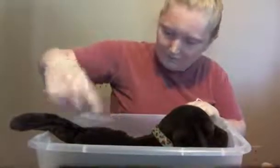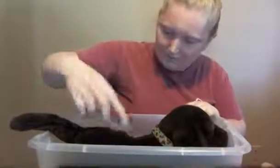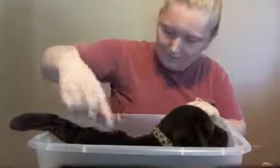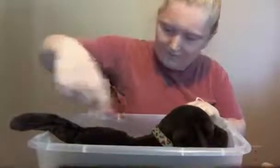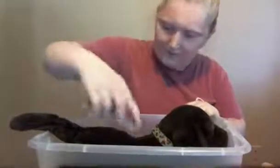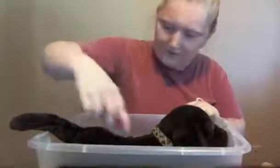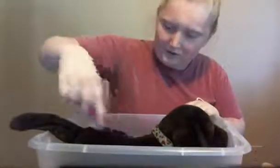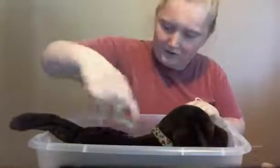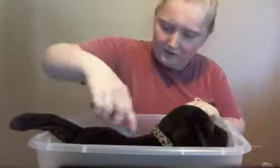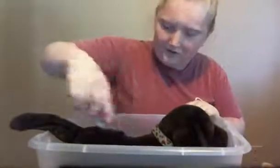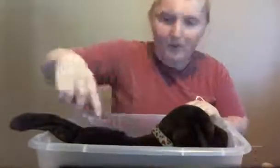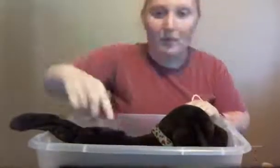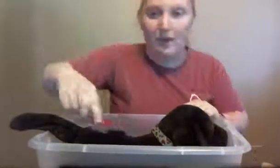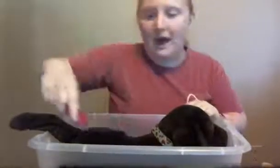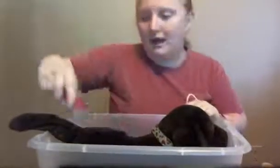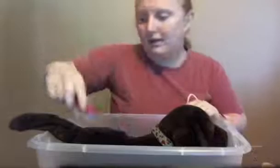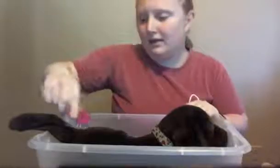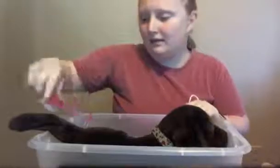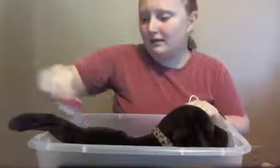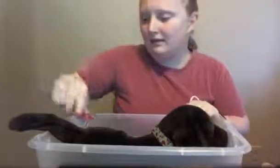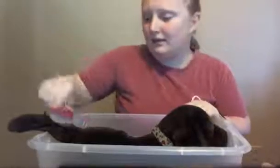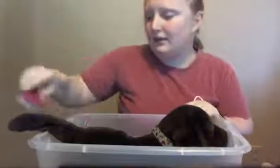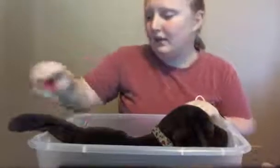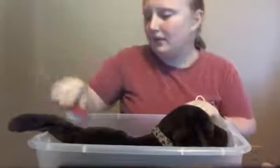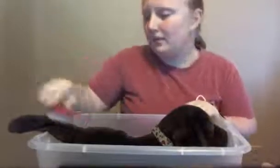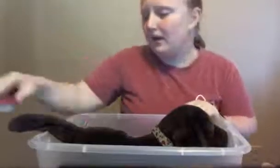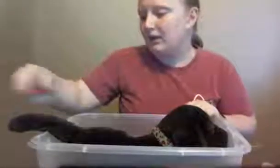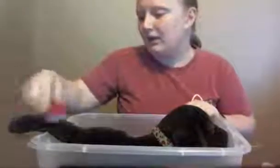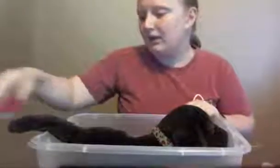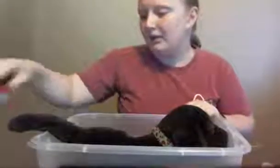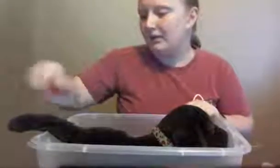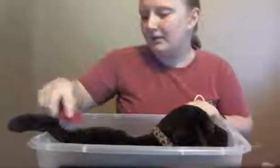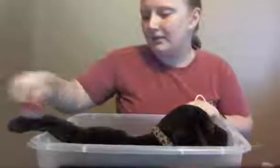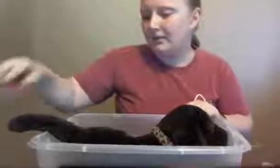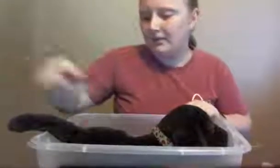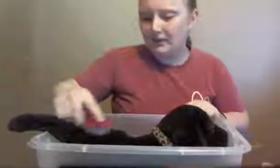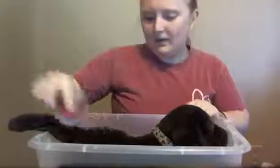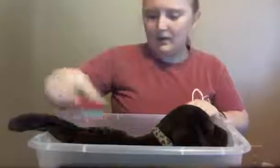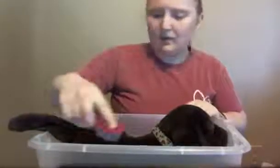This is a fun way to give them a bath and play with them.